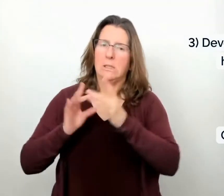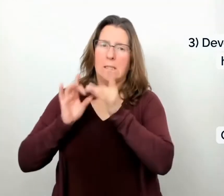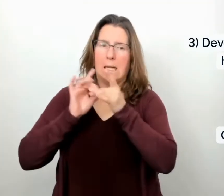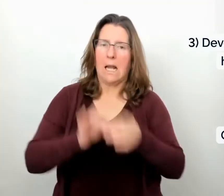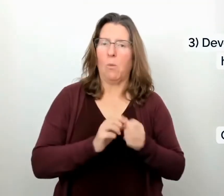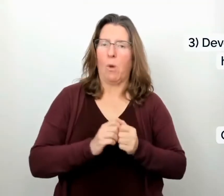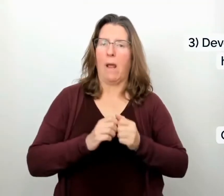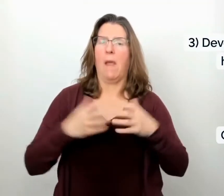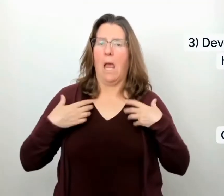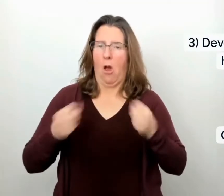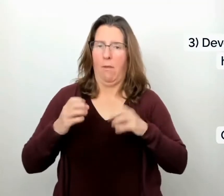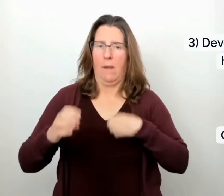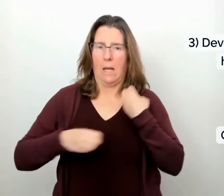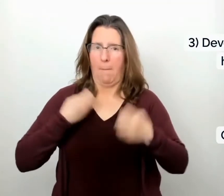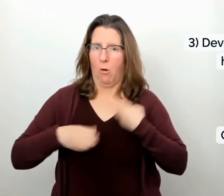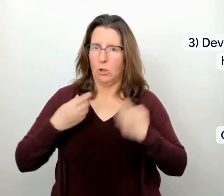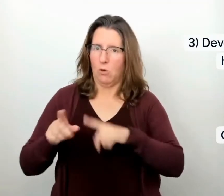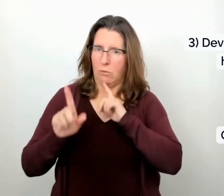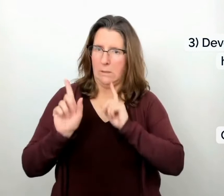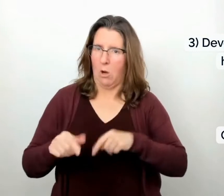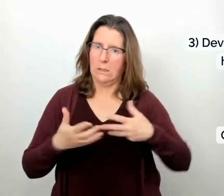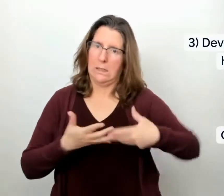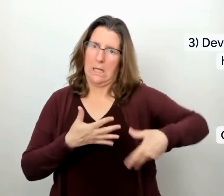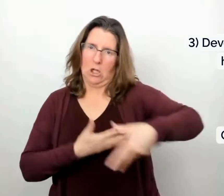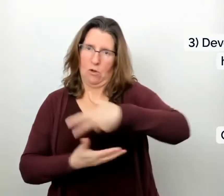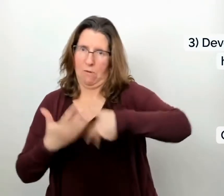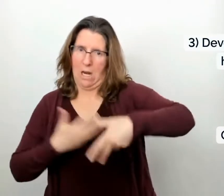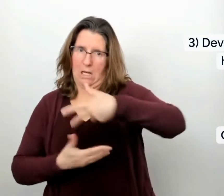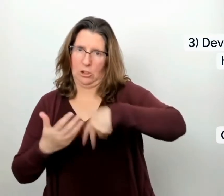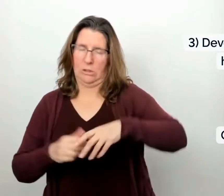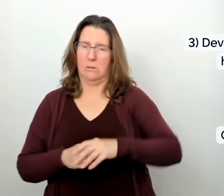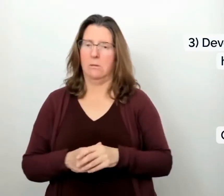Consider barriers to healthy emotional responses and interaction.